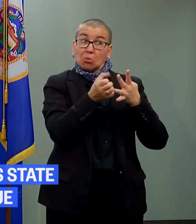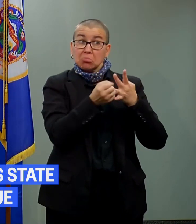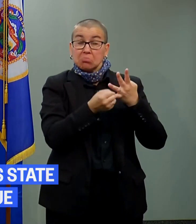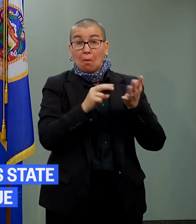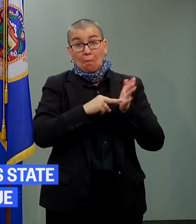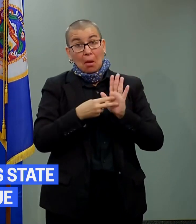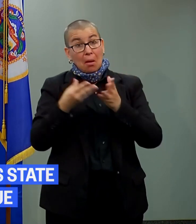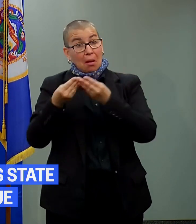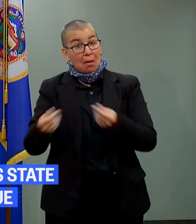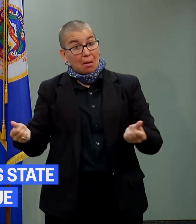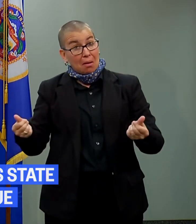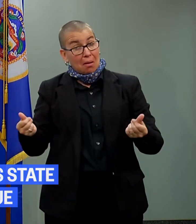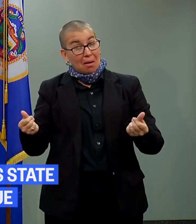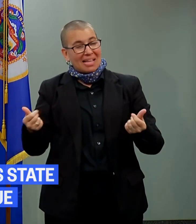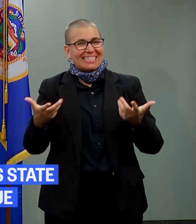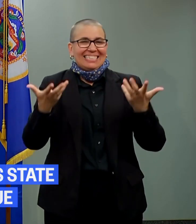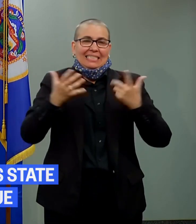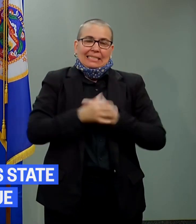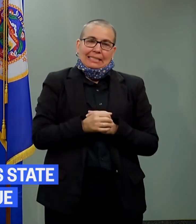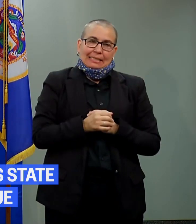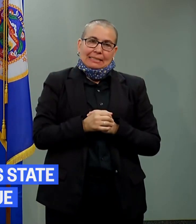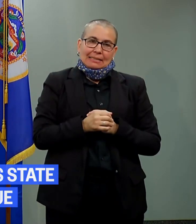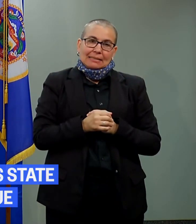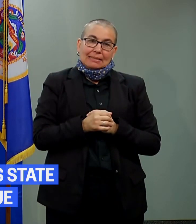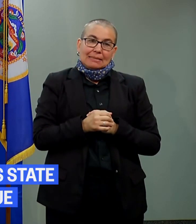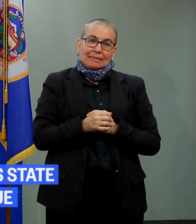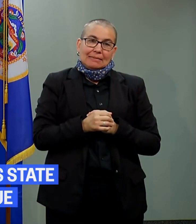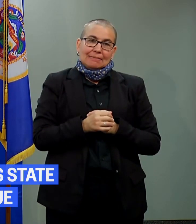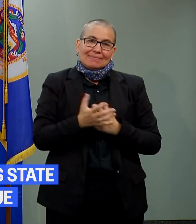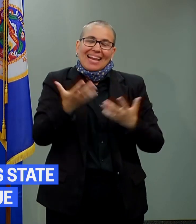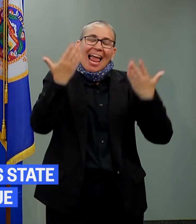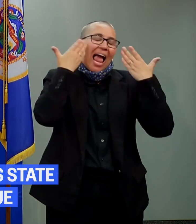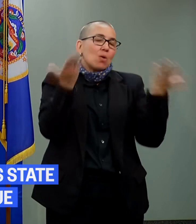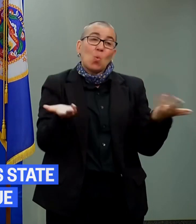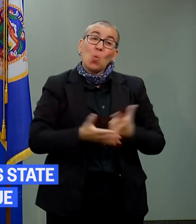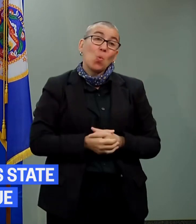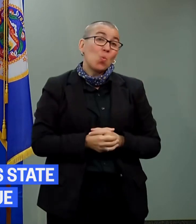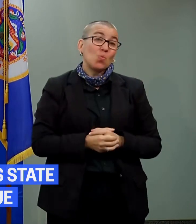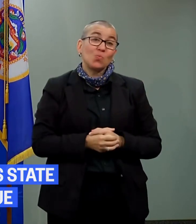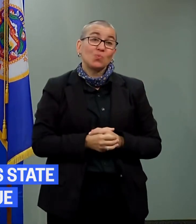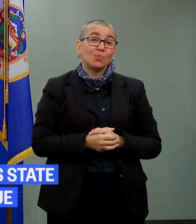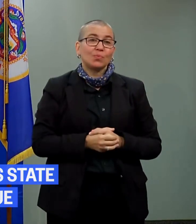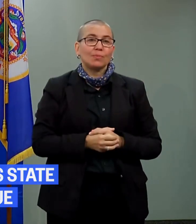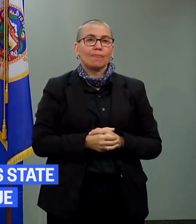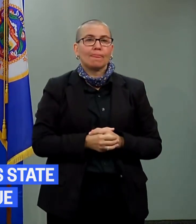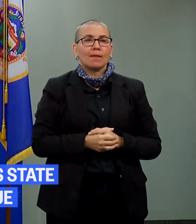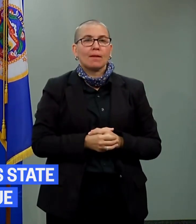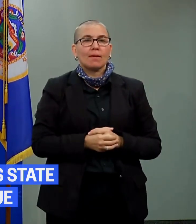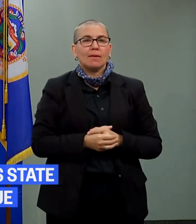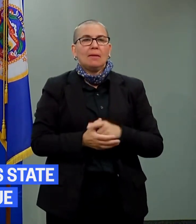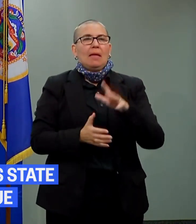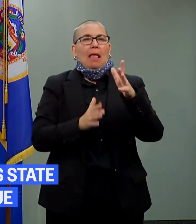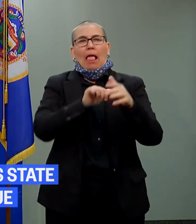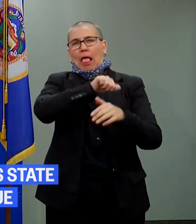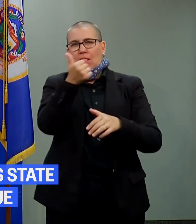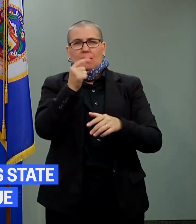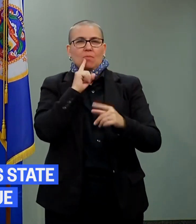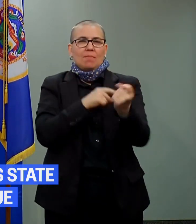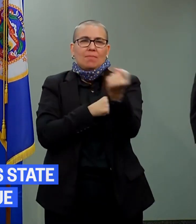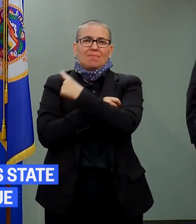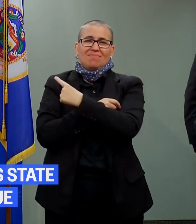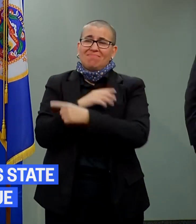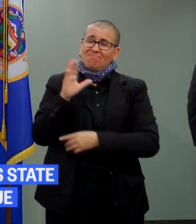prosecutions, but there are a large number that are. Can we take one more with Esme? Governor, a lot of viewers are asking me to ask you